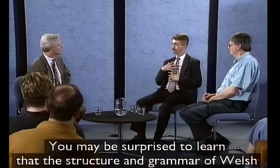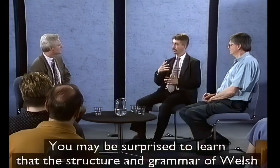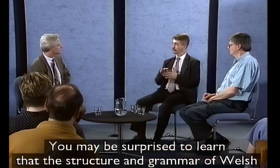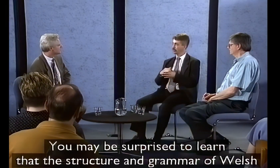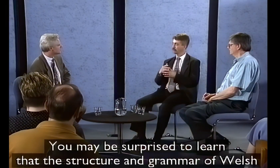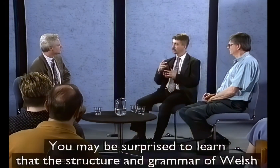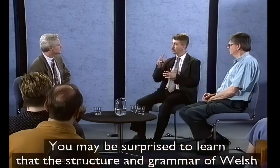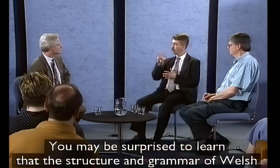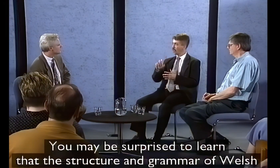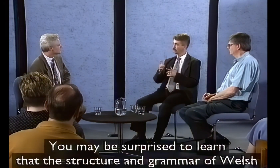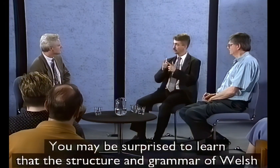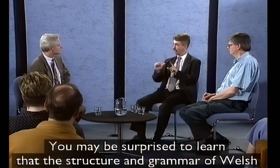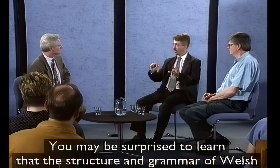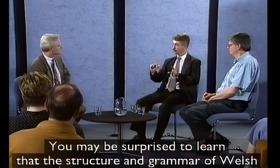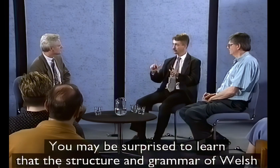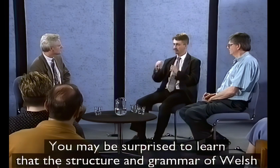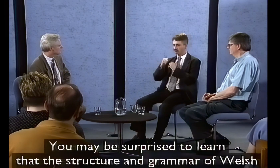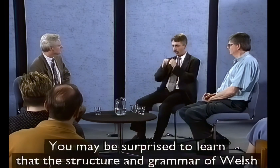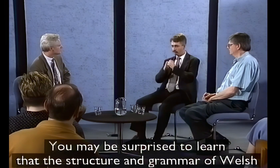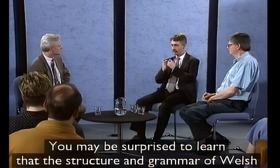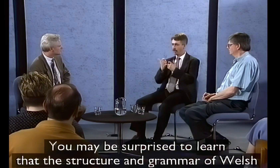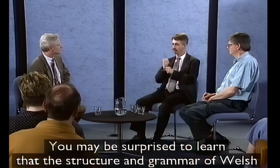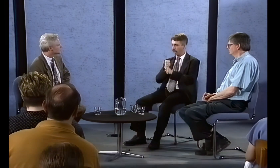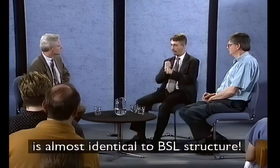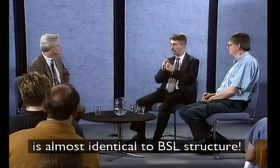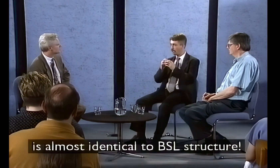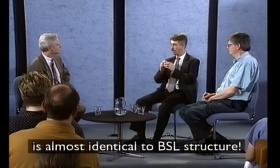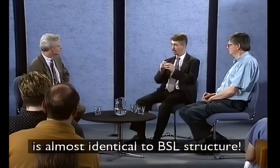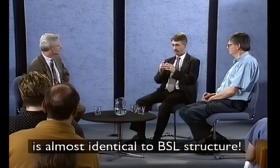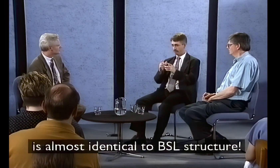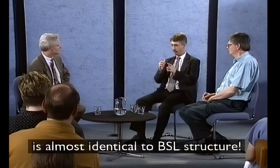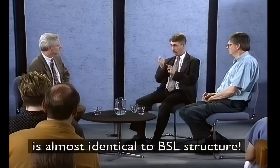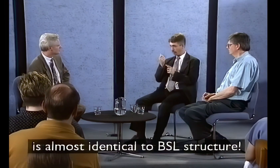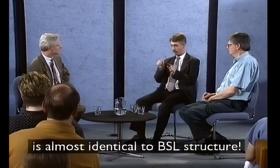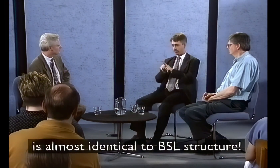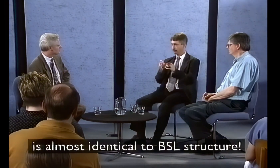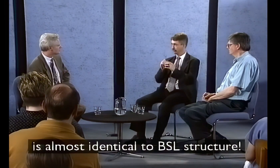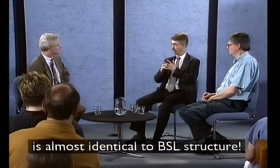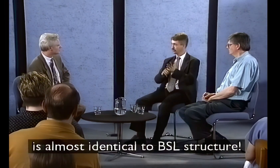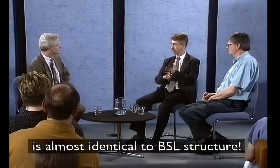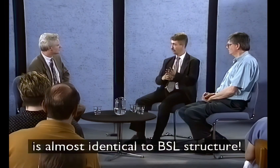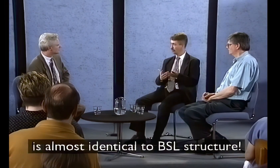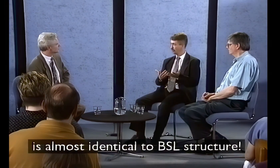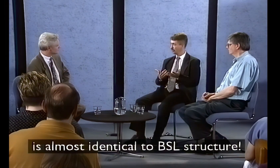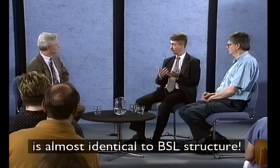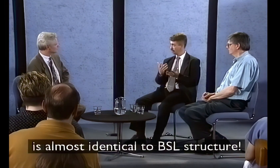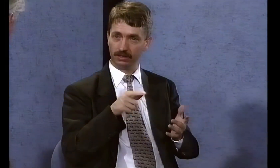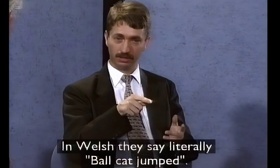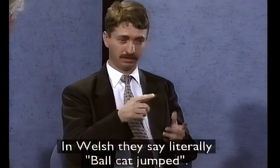you may be surprised to learn that the structure and grammar of the Welsh language is almost identical to BSL structure. So that in Welsh,